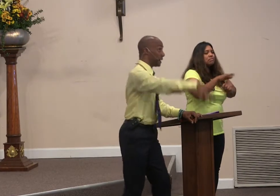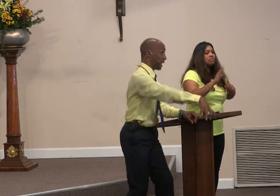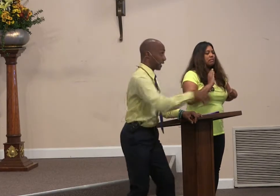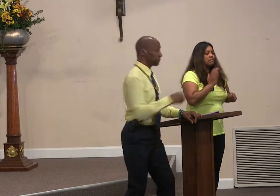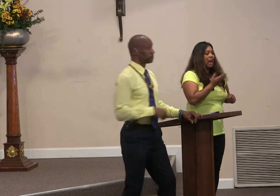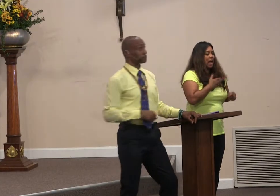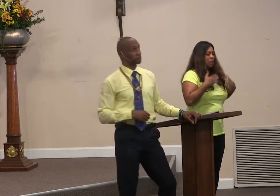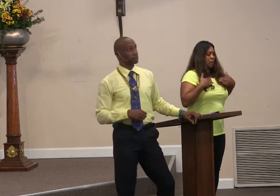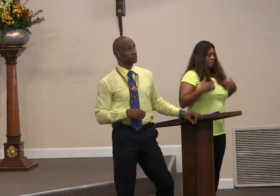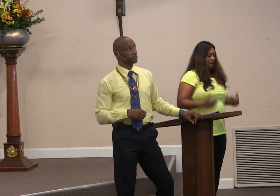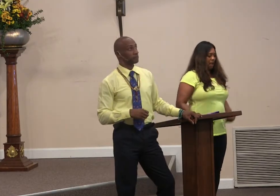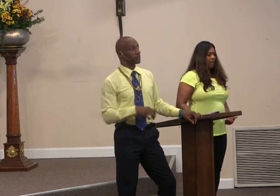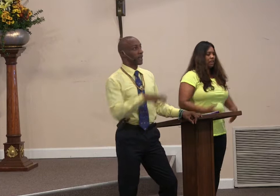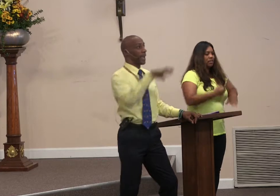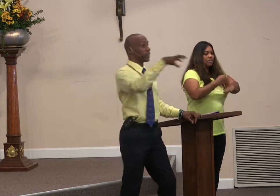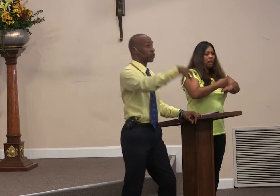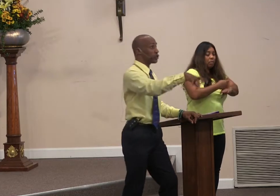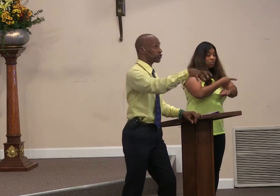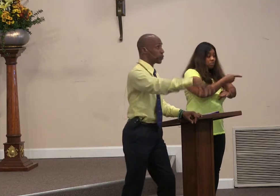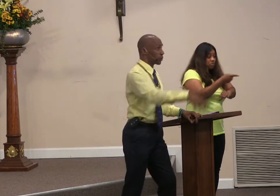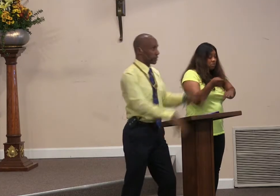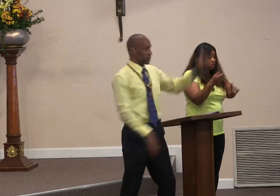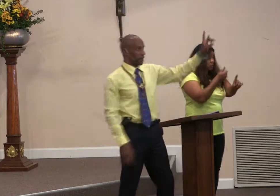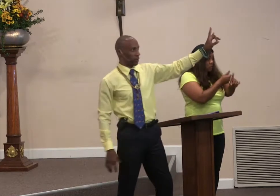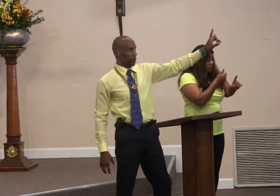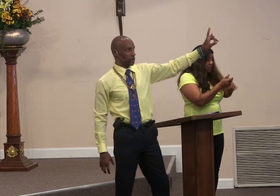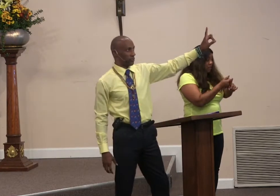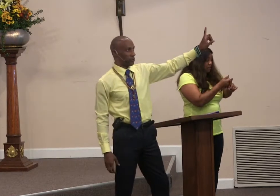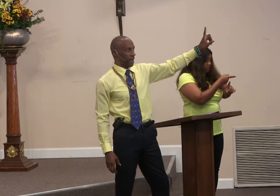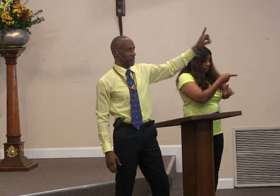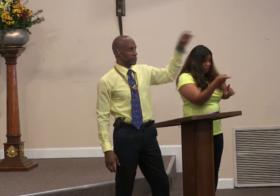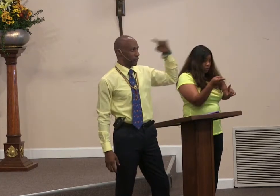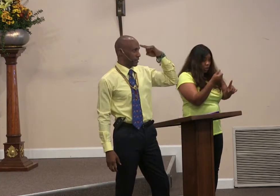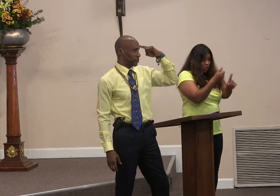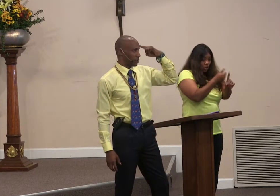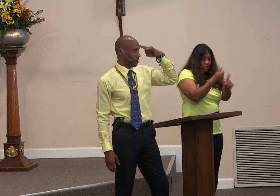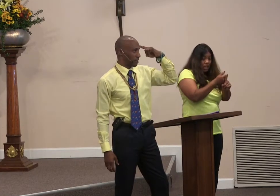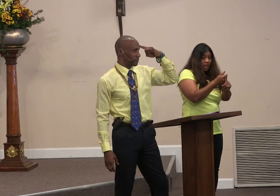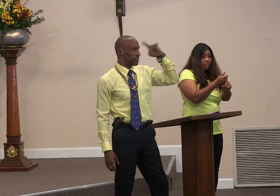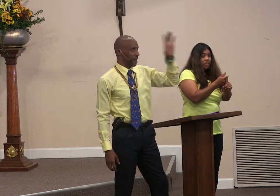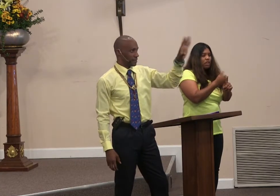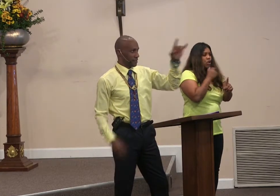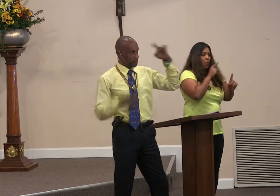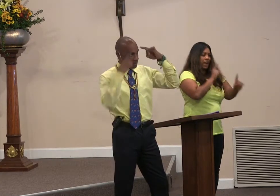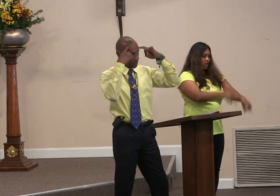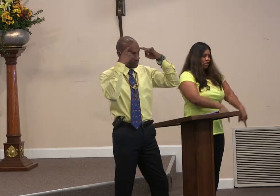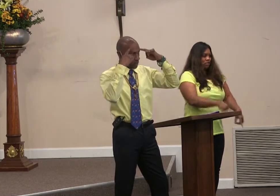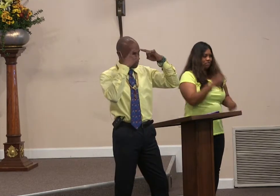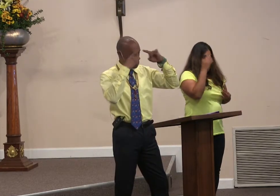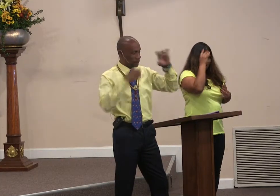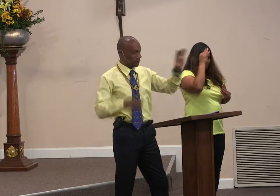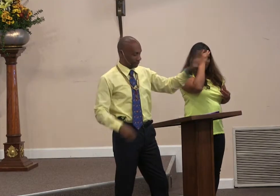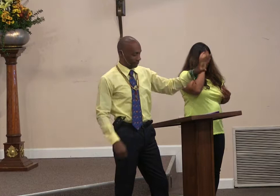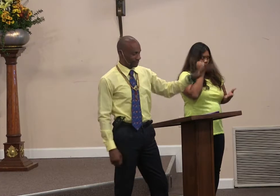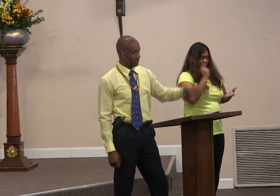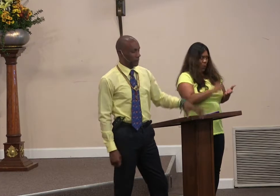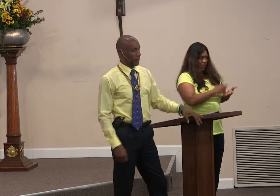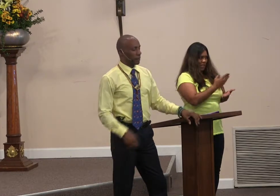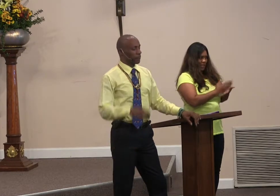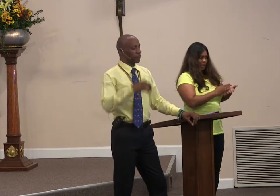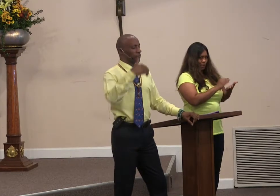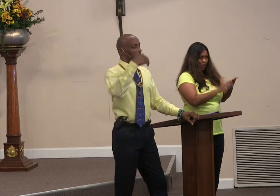you being a good steward? This is not a question for you to answer. Think to yourself, I see beads of sweat.